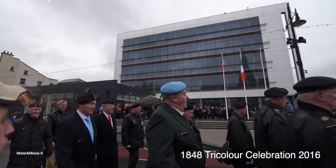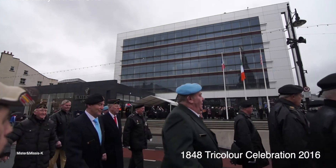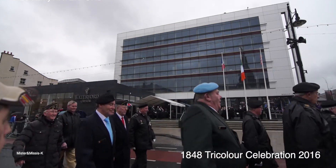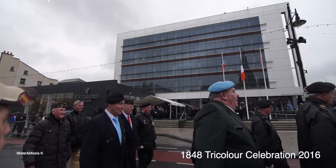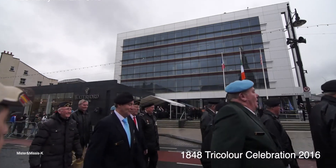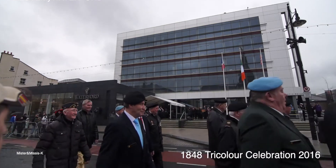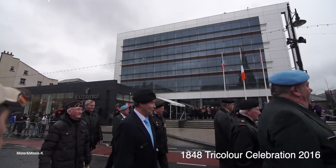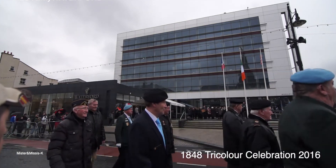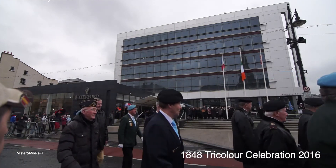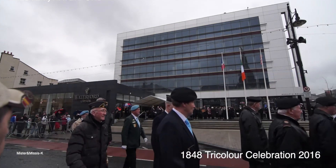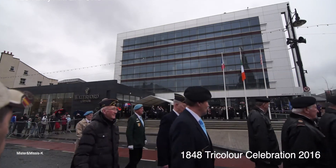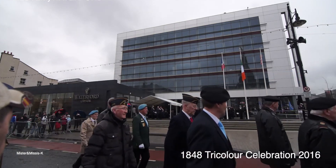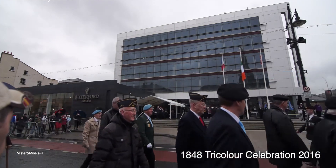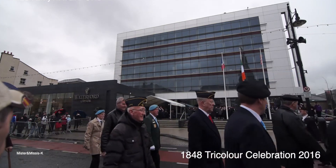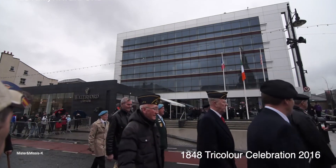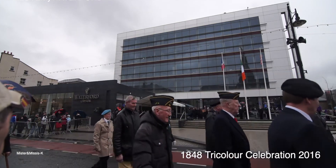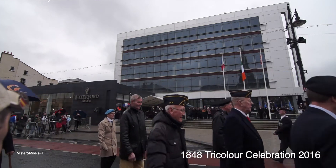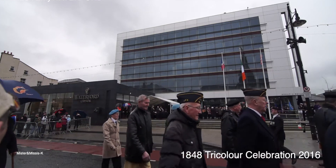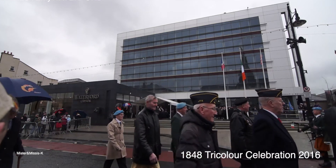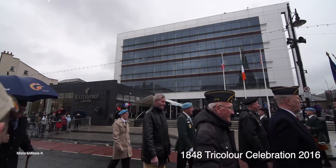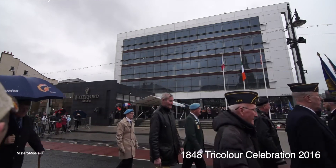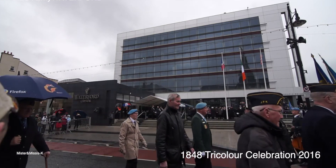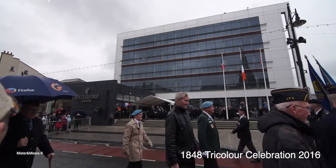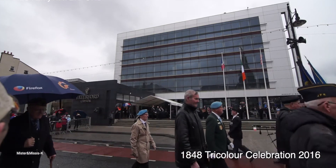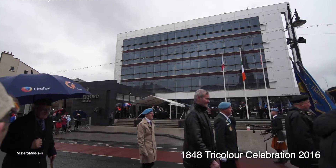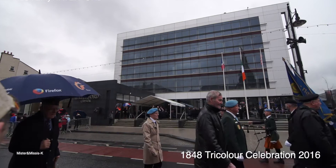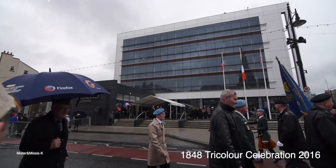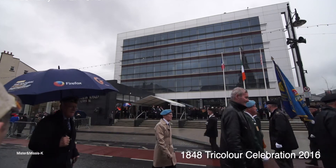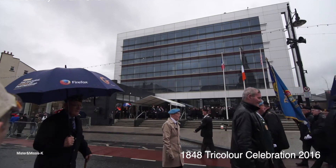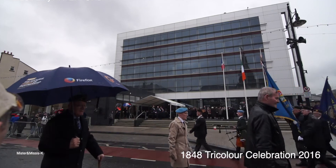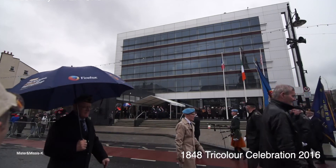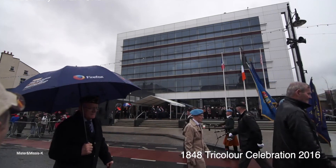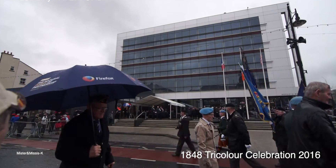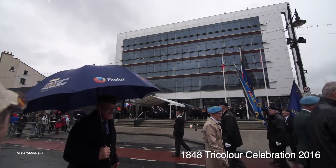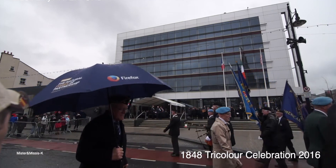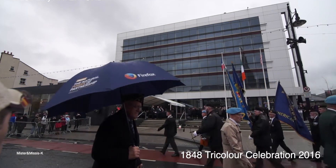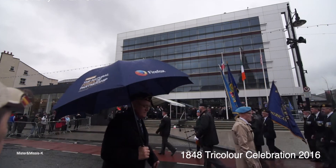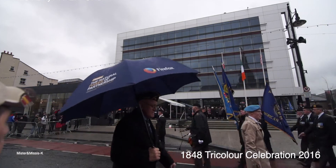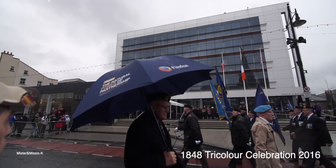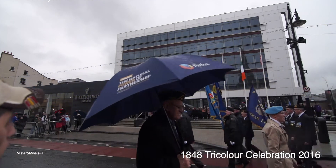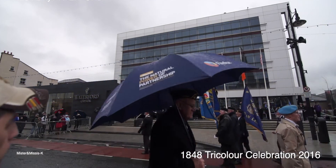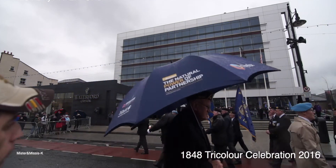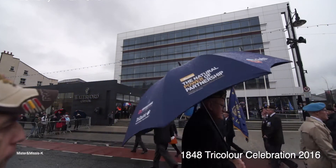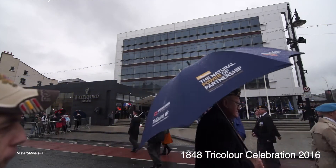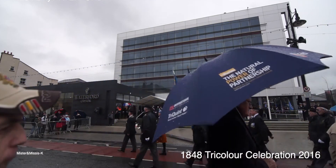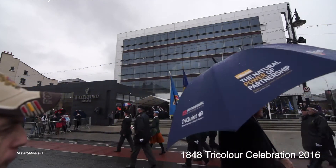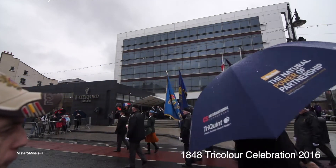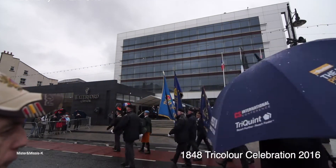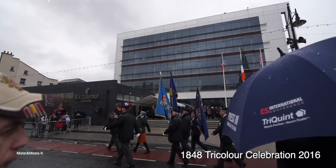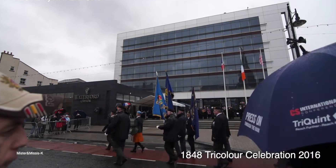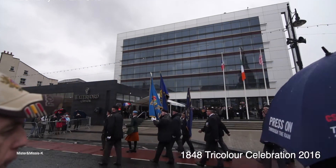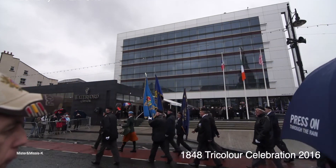and Reveille in military terms is a military recital that's often played early in the morning or to muster or inspire your